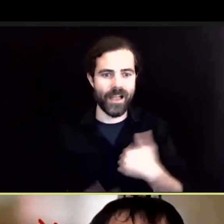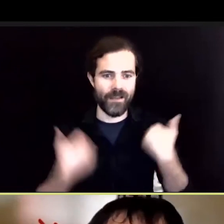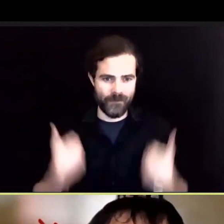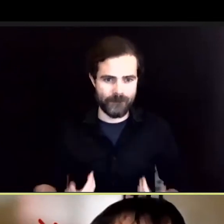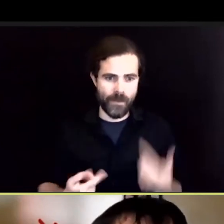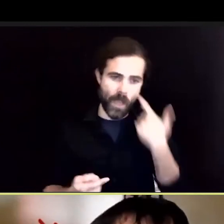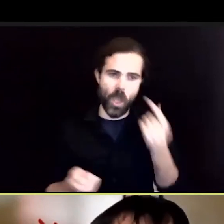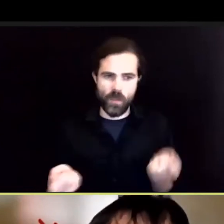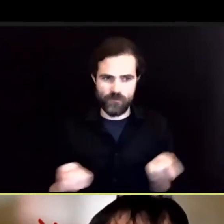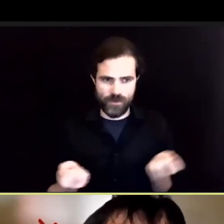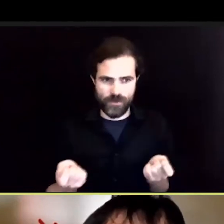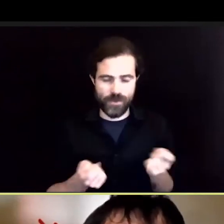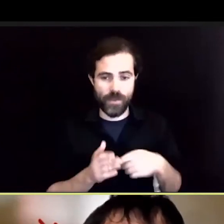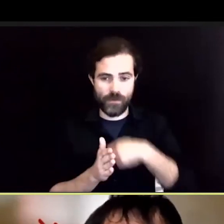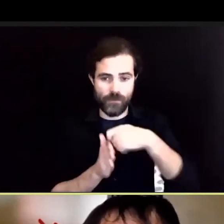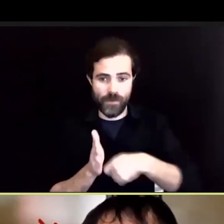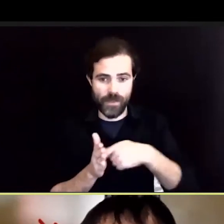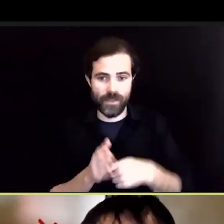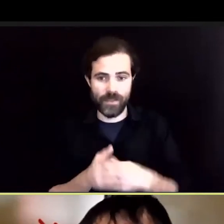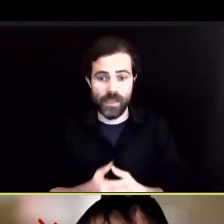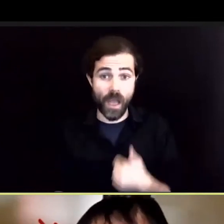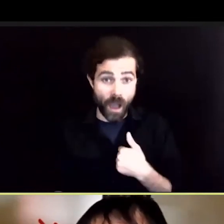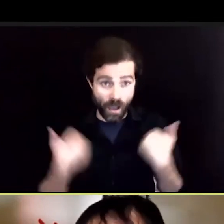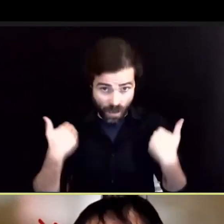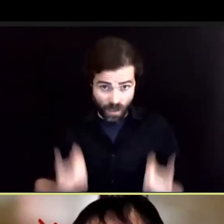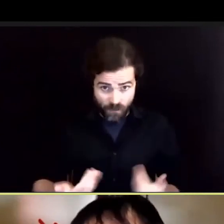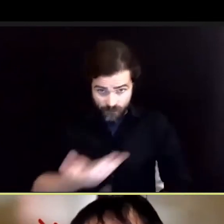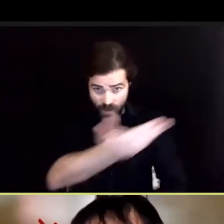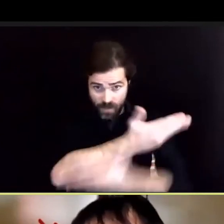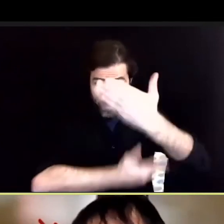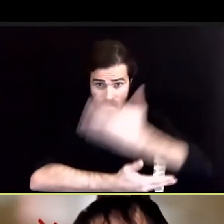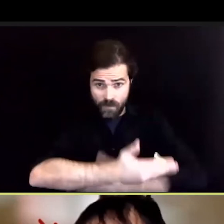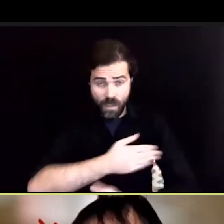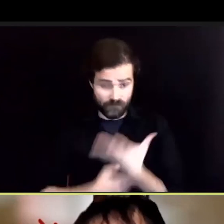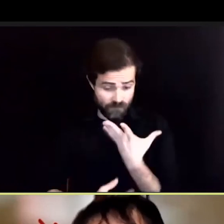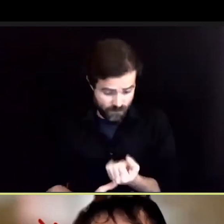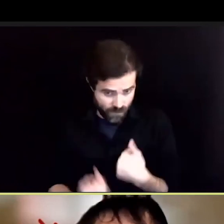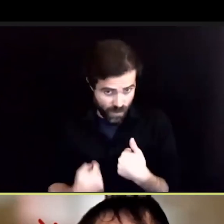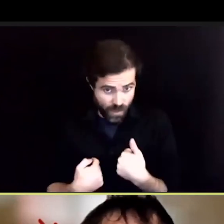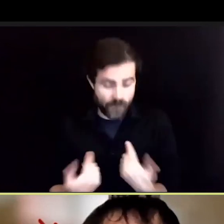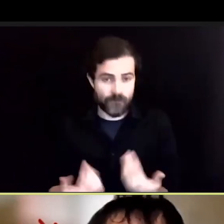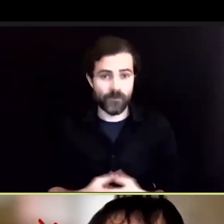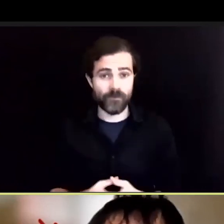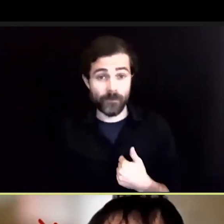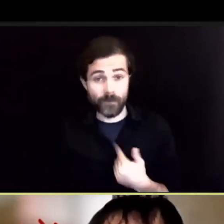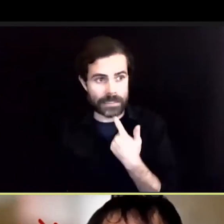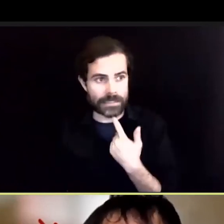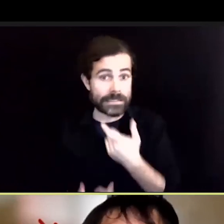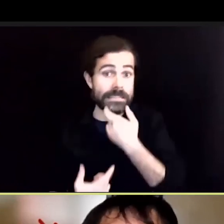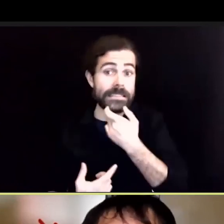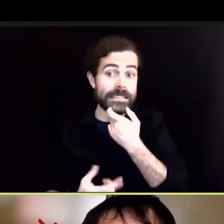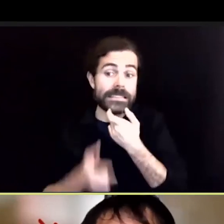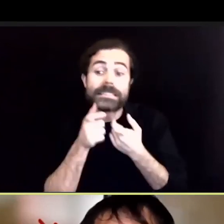hearing disability, and because of it, I may have trouble pronouncing some words in English.